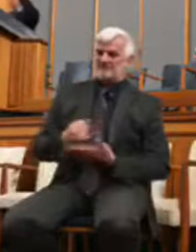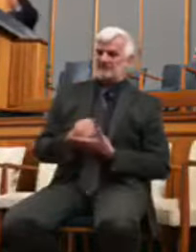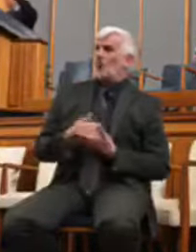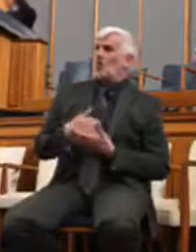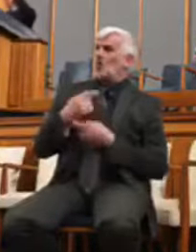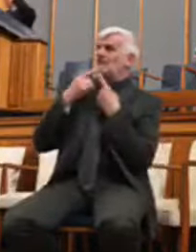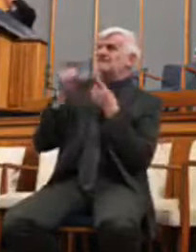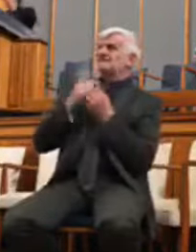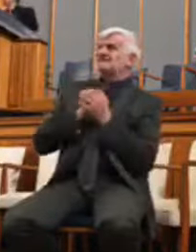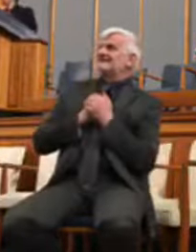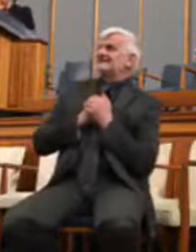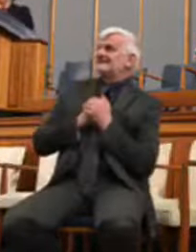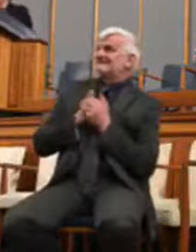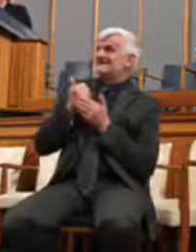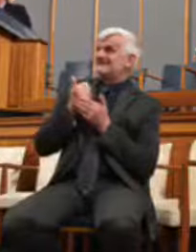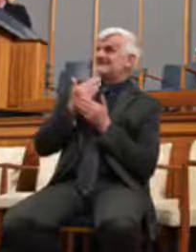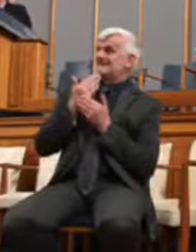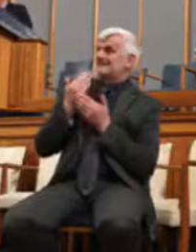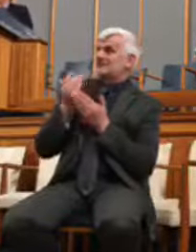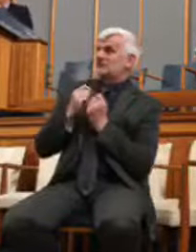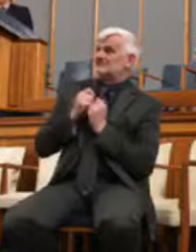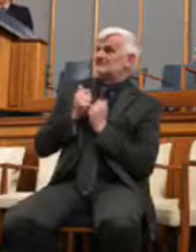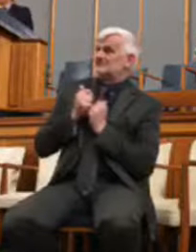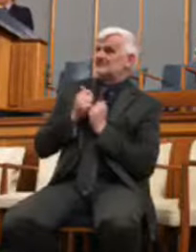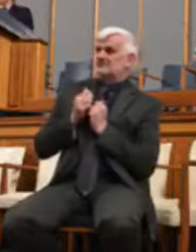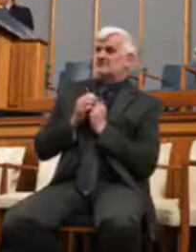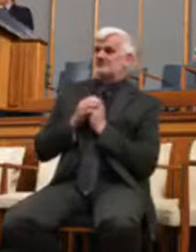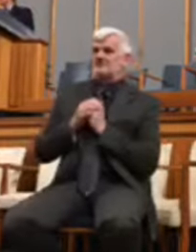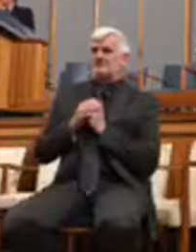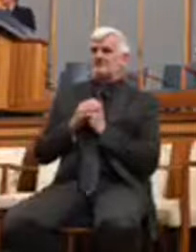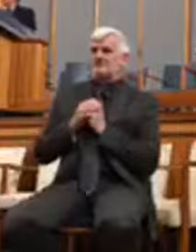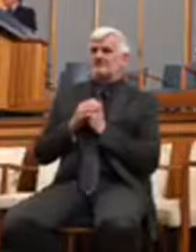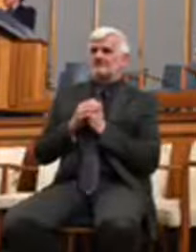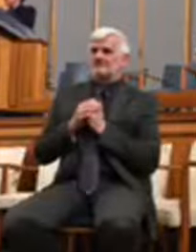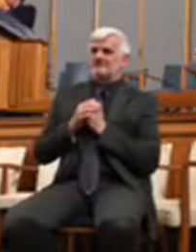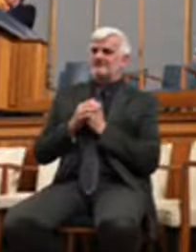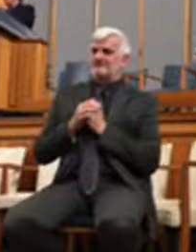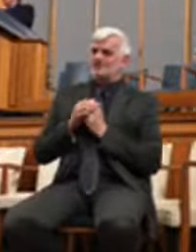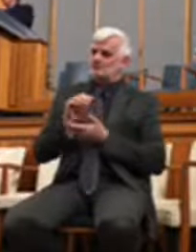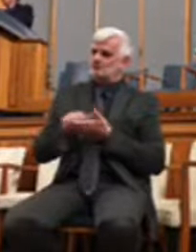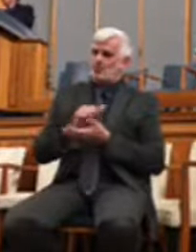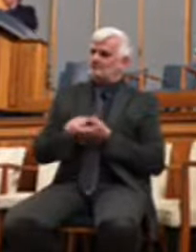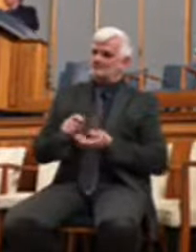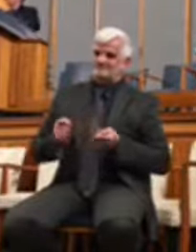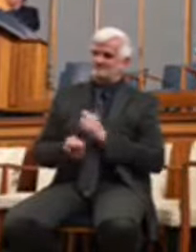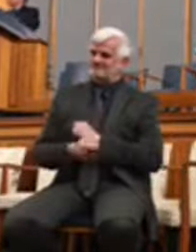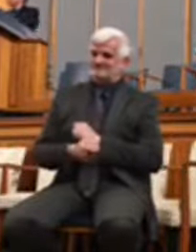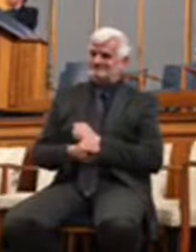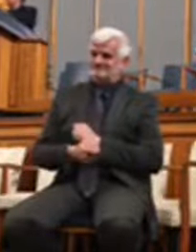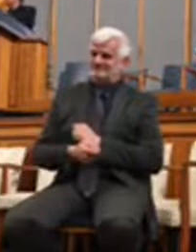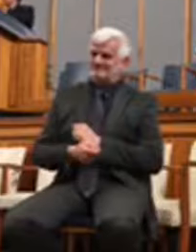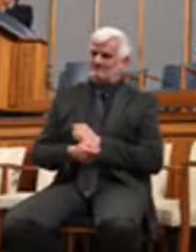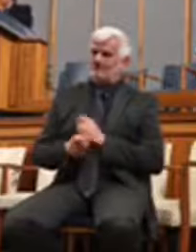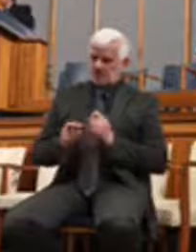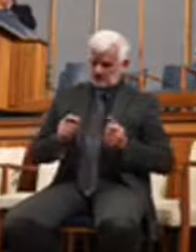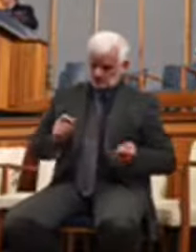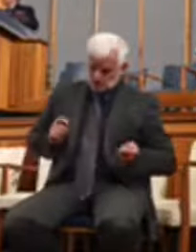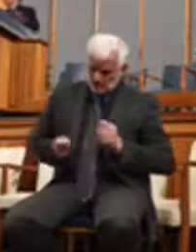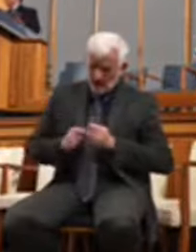Lord, I have sinned. But repentance takes into account all my sins at